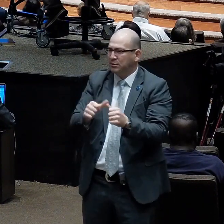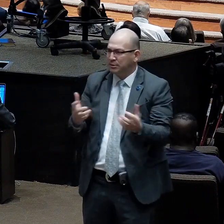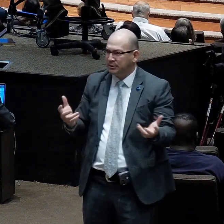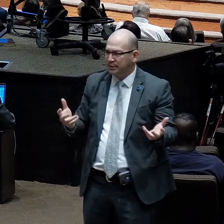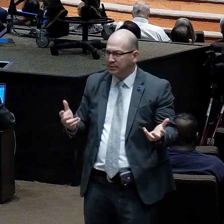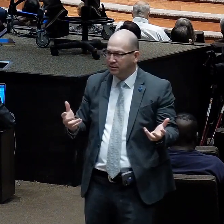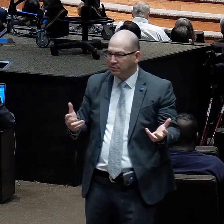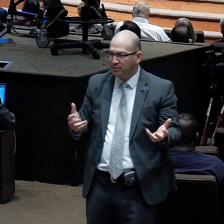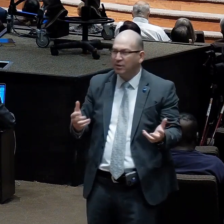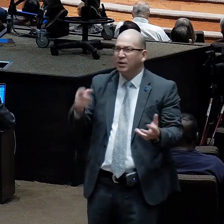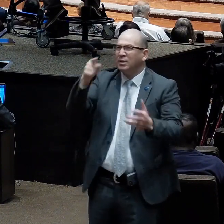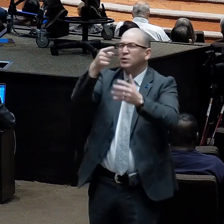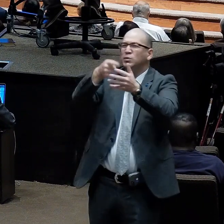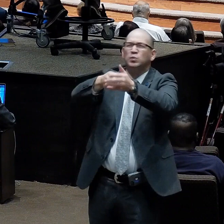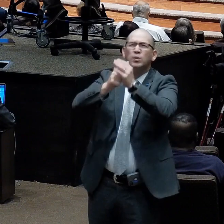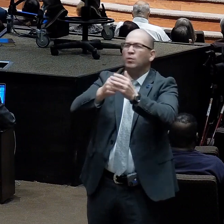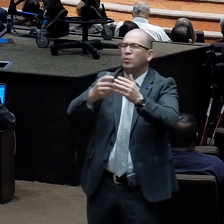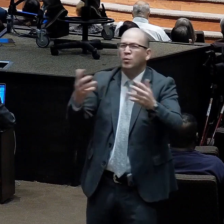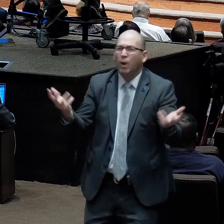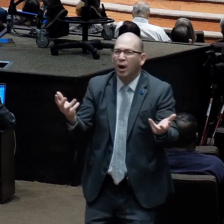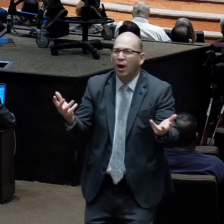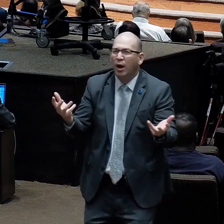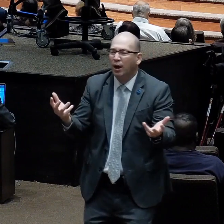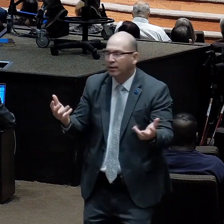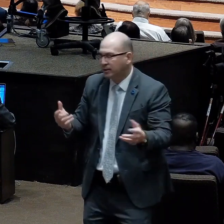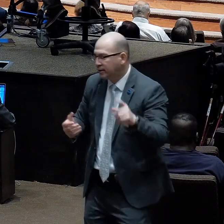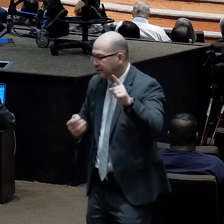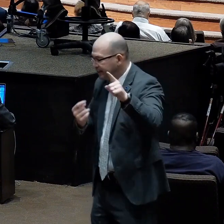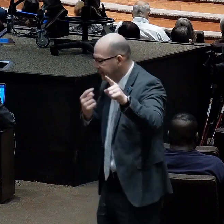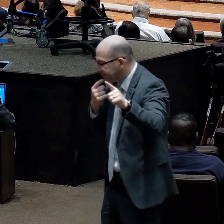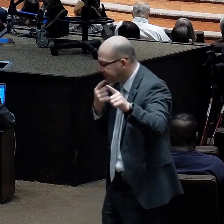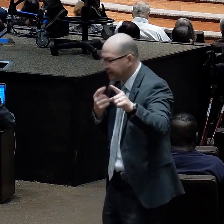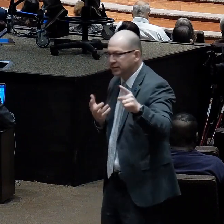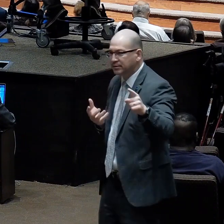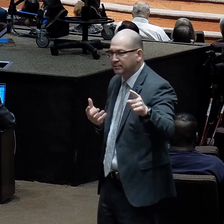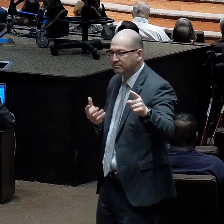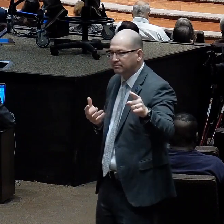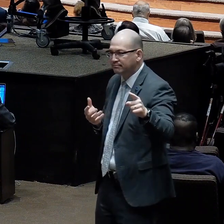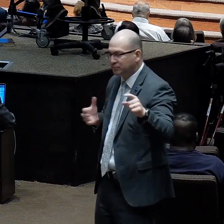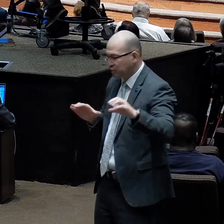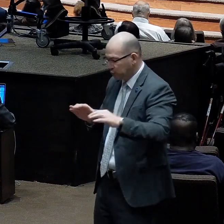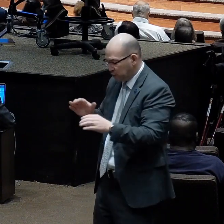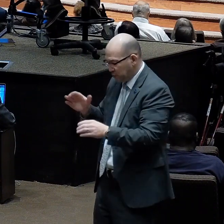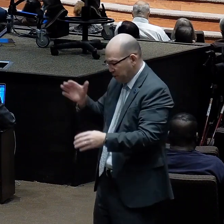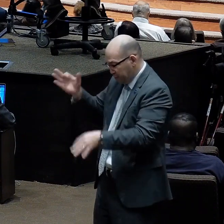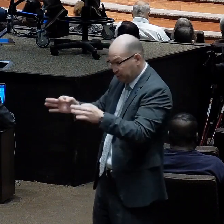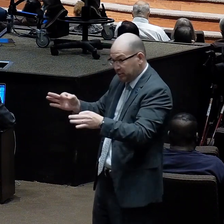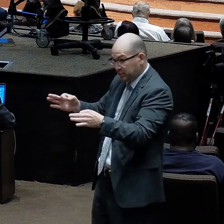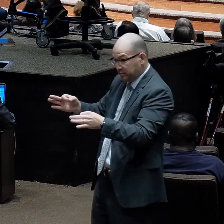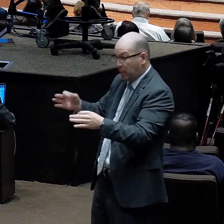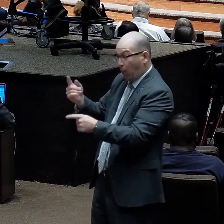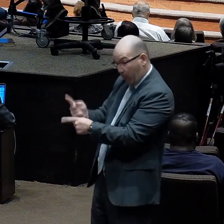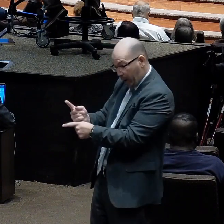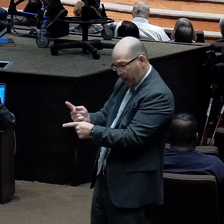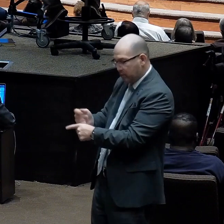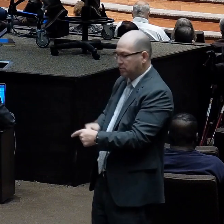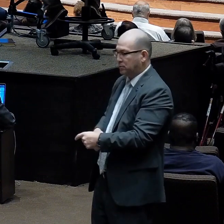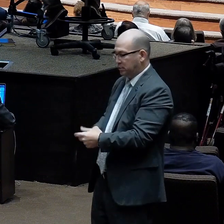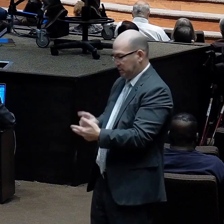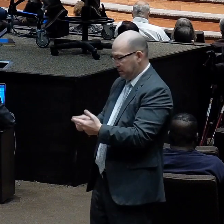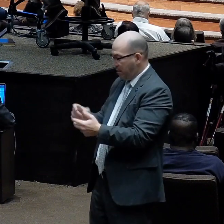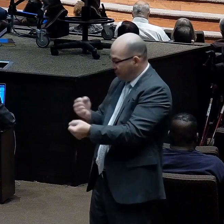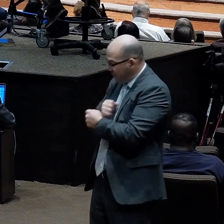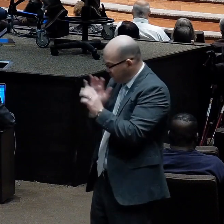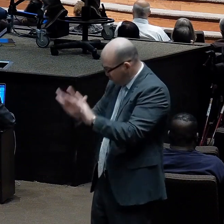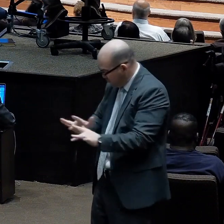required of us? What did God require through Micah to do justly? To love mercy